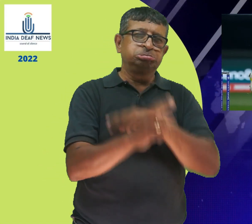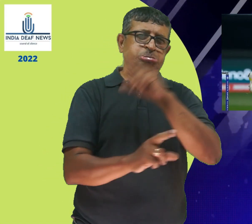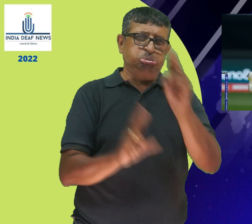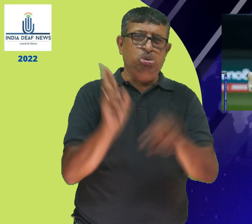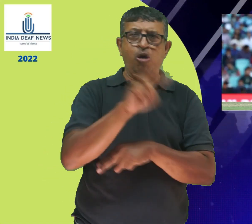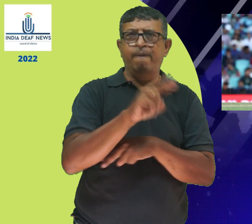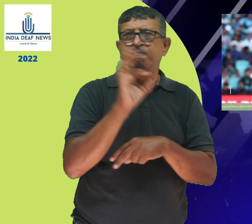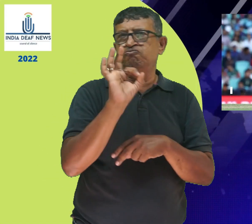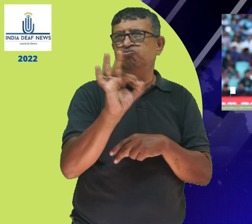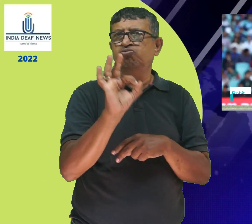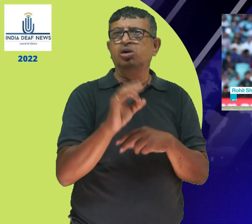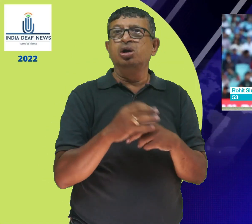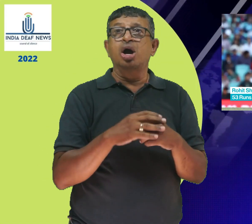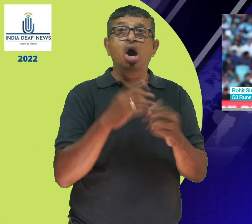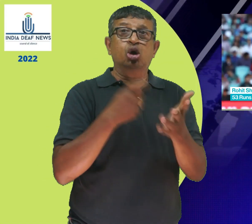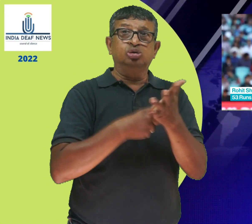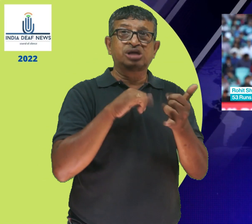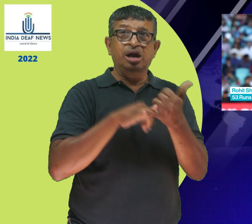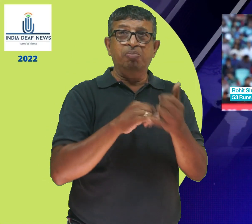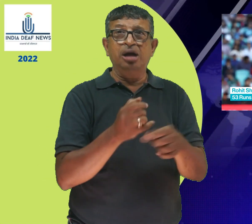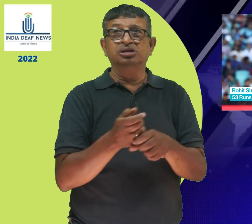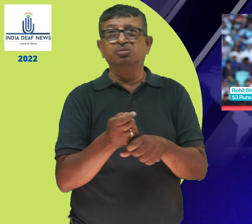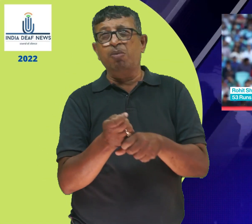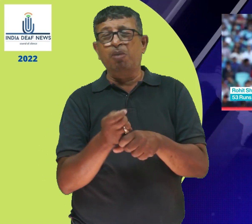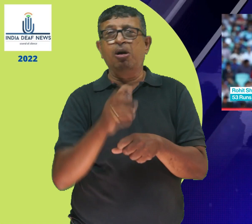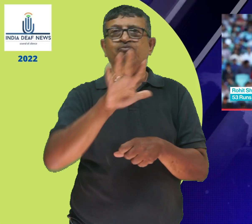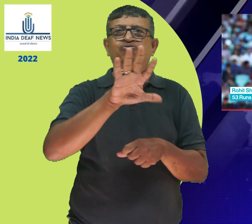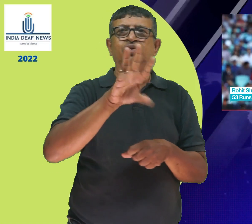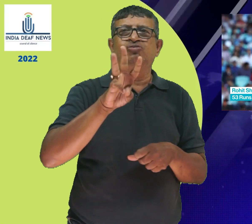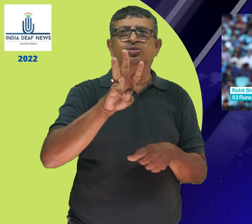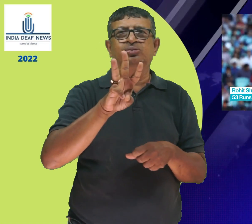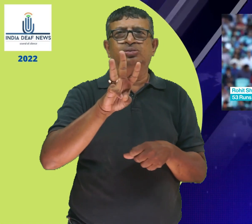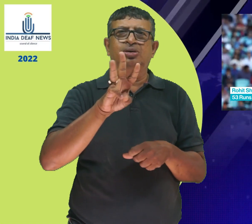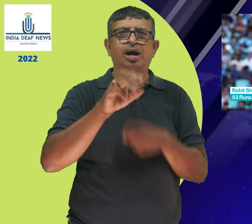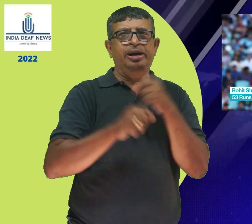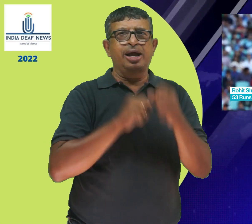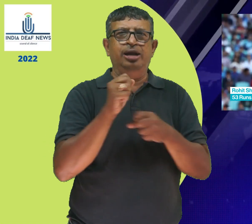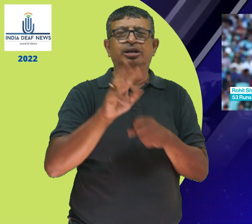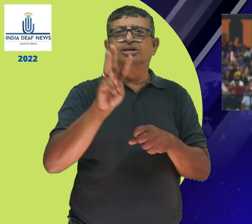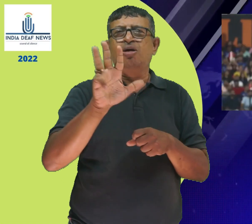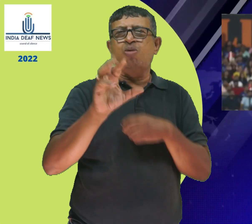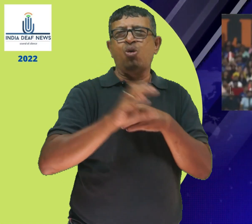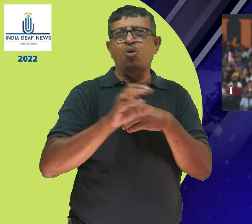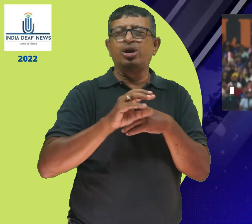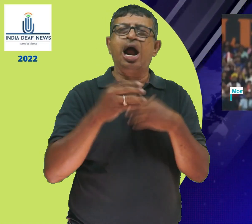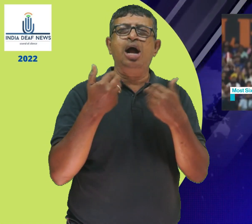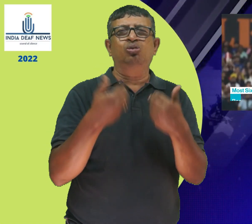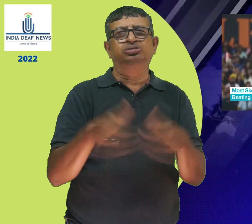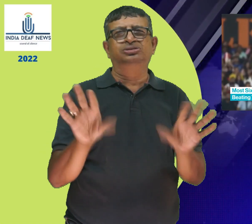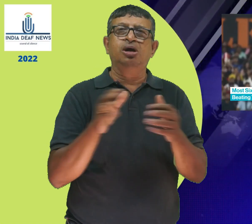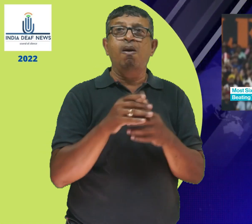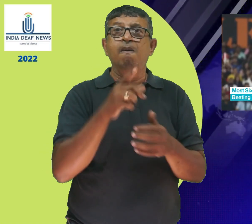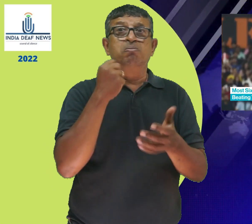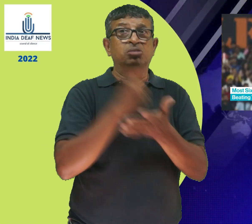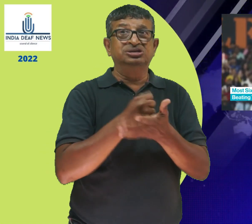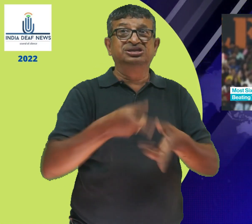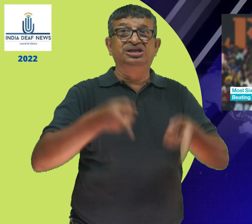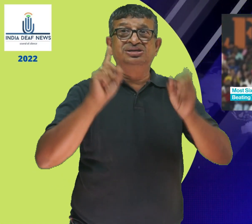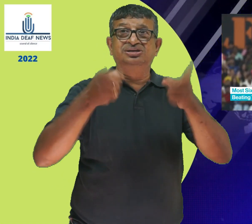bowlers. He went on a rampage, scoring 53 runs from 39 balls. Rohit Sharma became the Indian batsman to score the